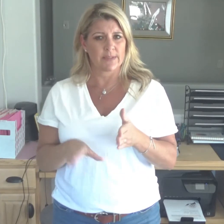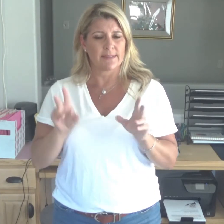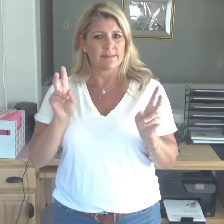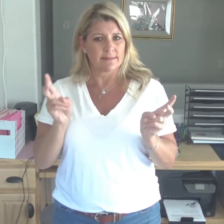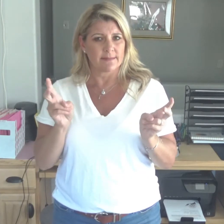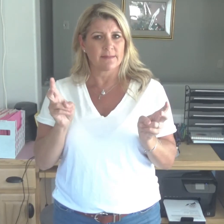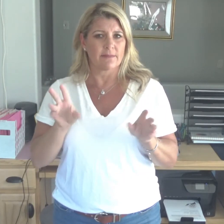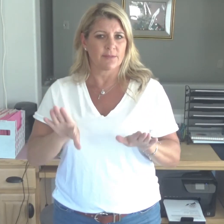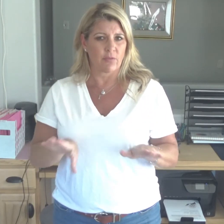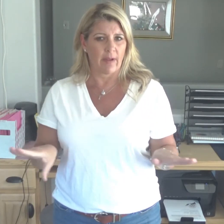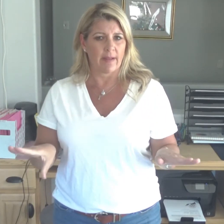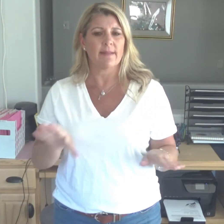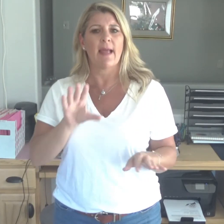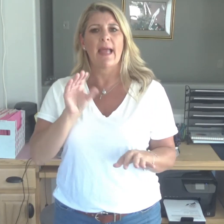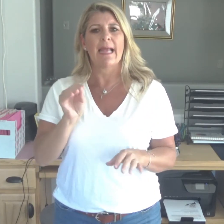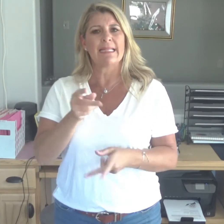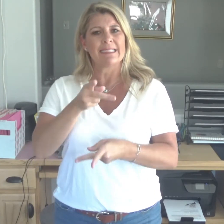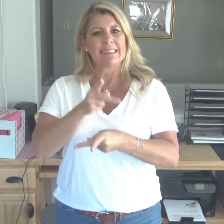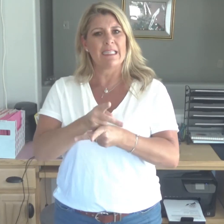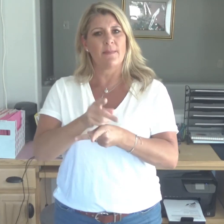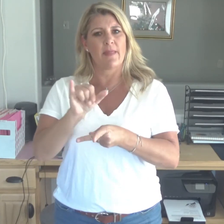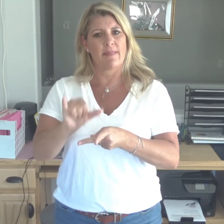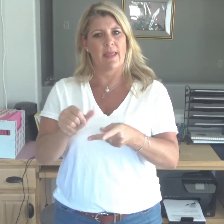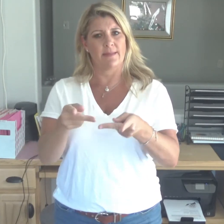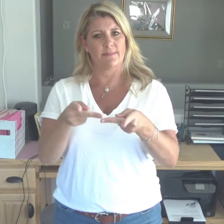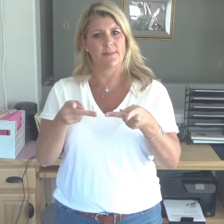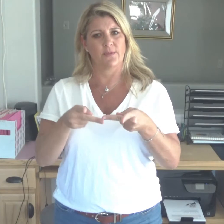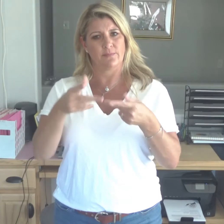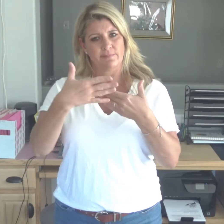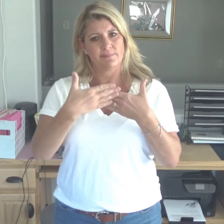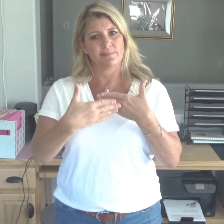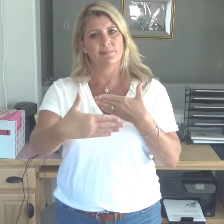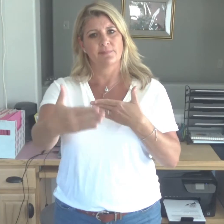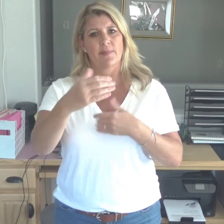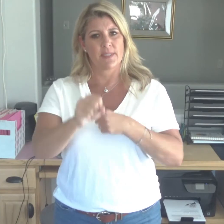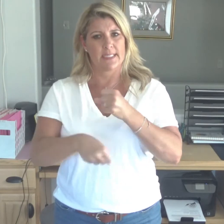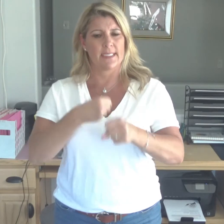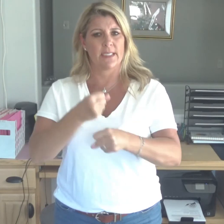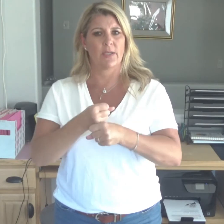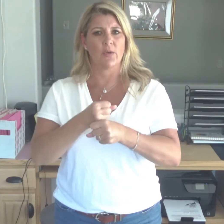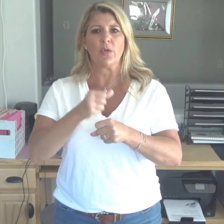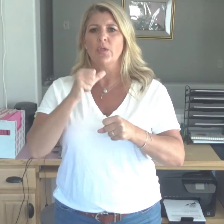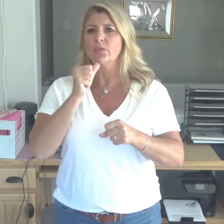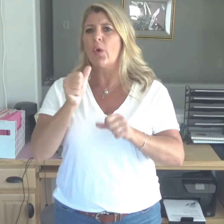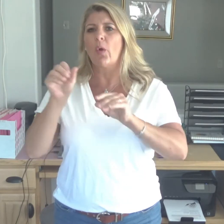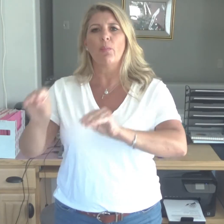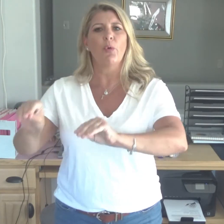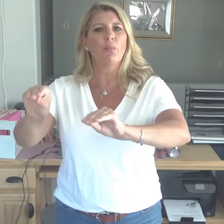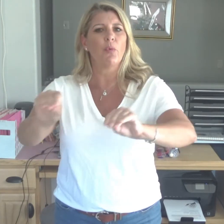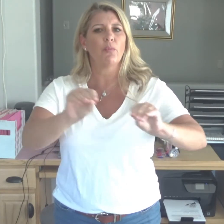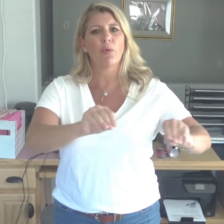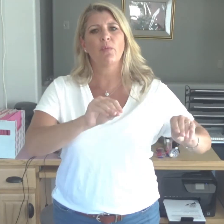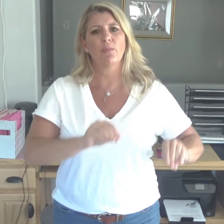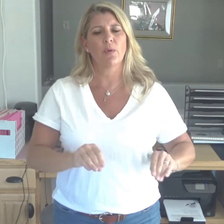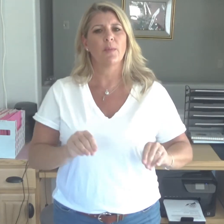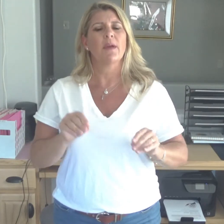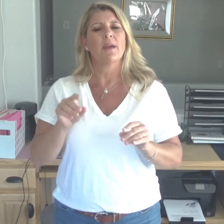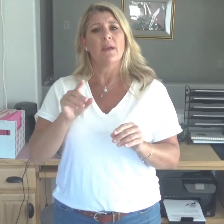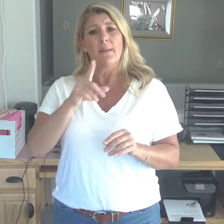at home for your students, your children, and keep that spot consistent for the rest of the school year. Don't keep moving it around